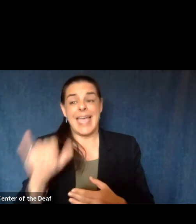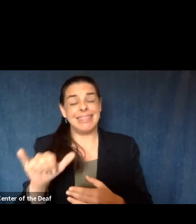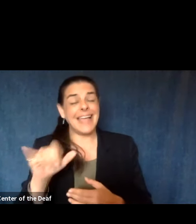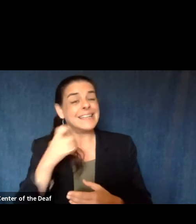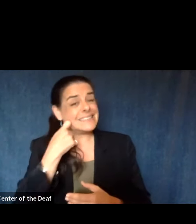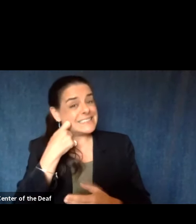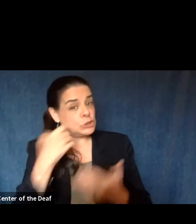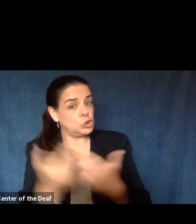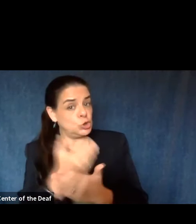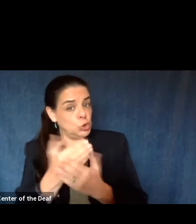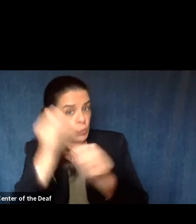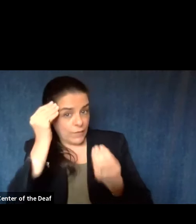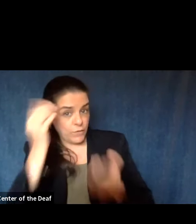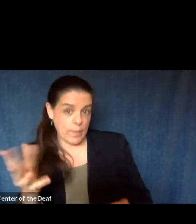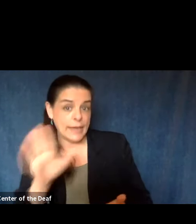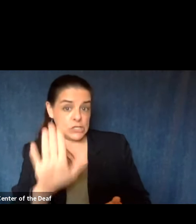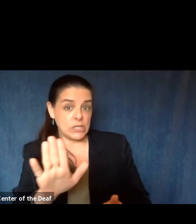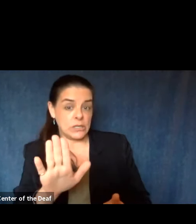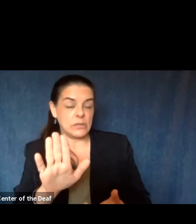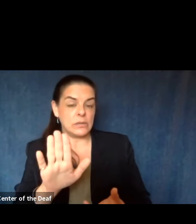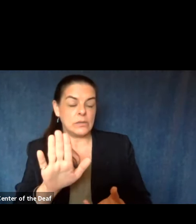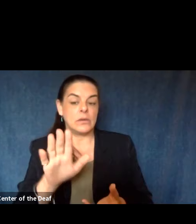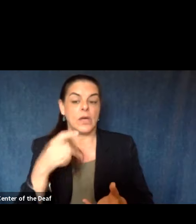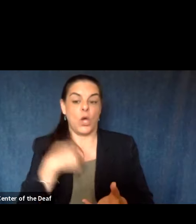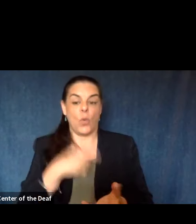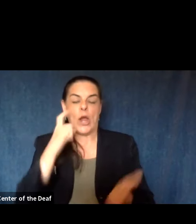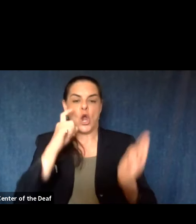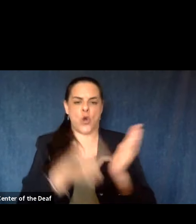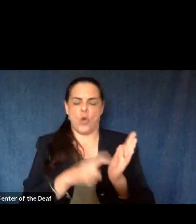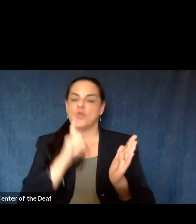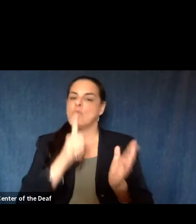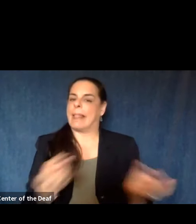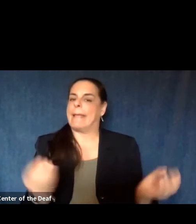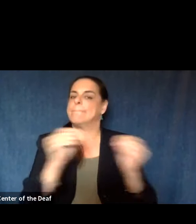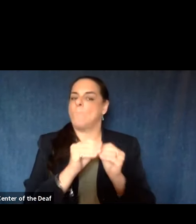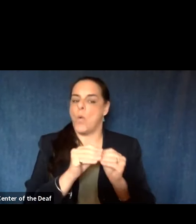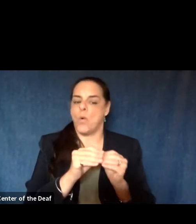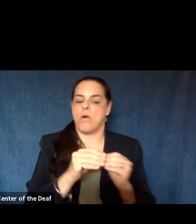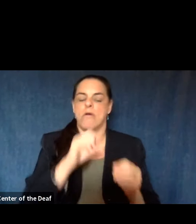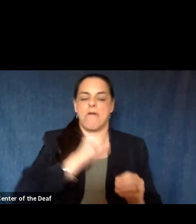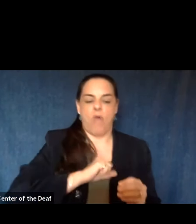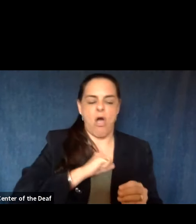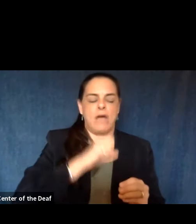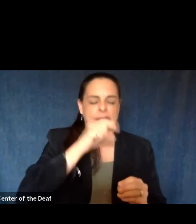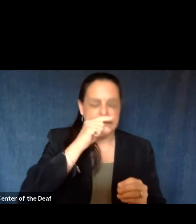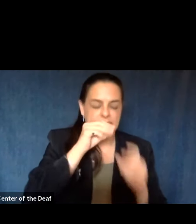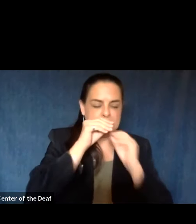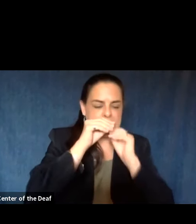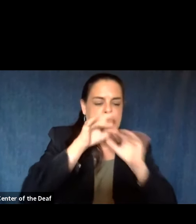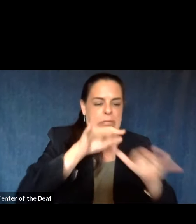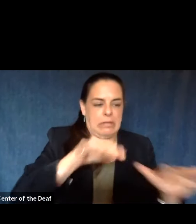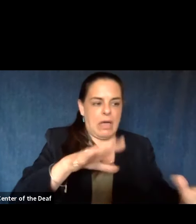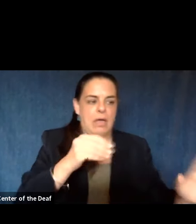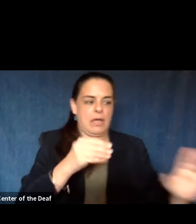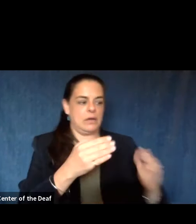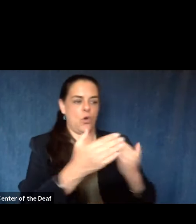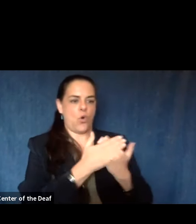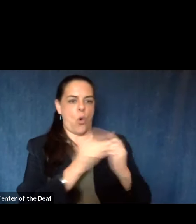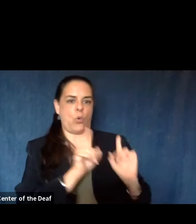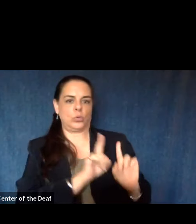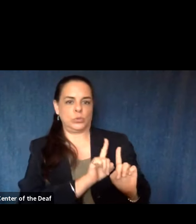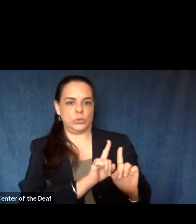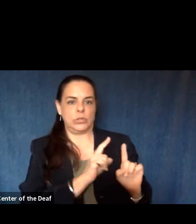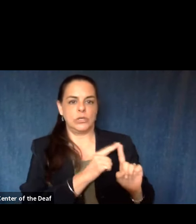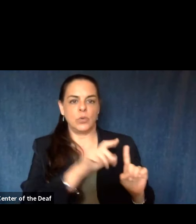from the CDC. We're really seeing that it really is more about those droplets that are coming out and that close proximity to